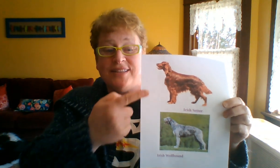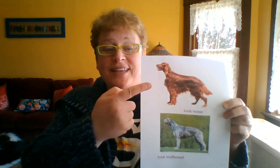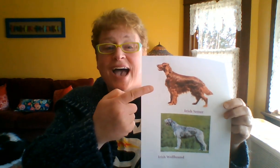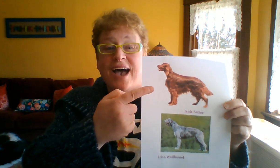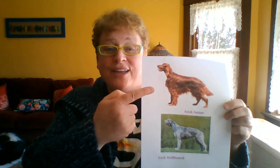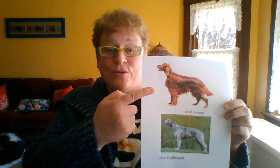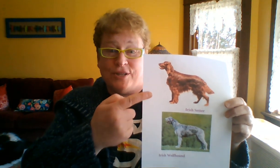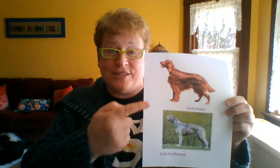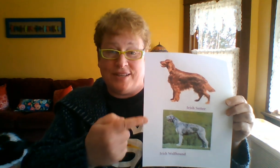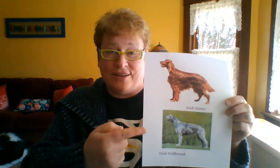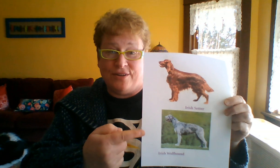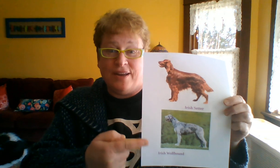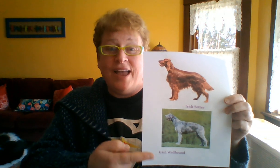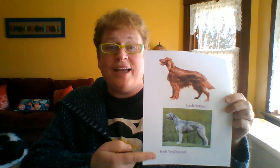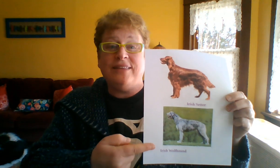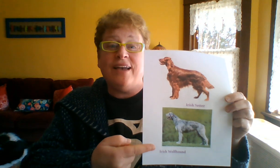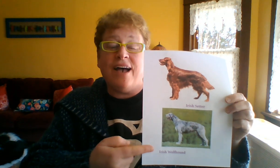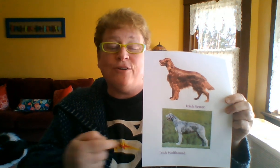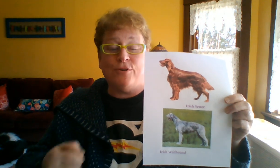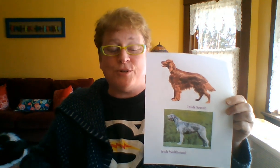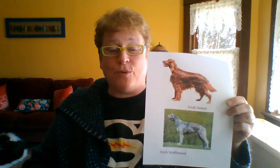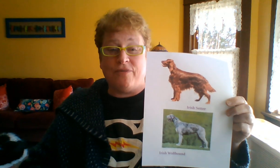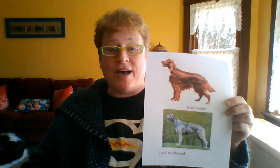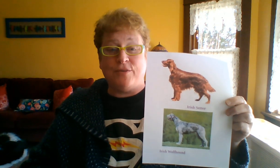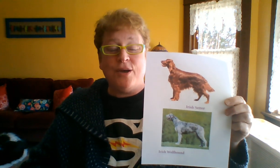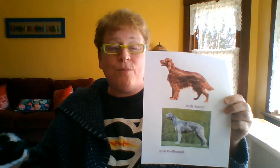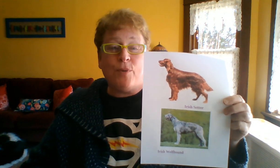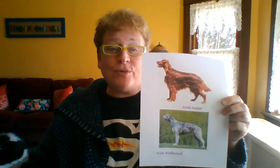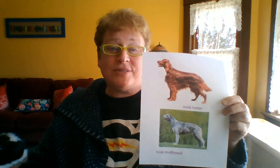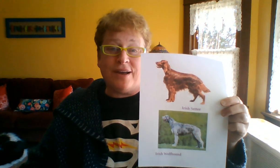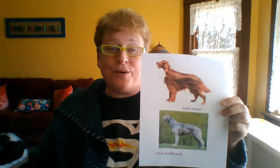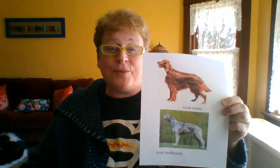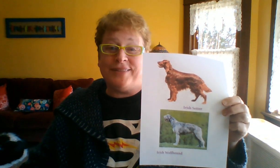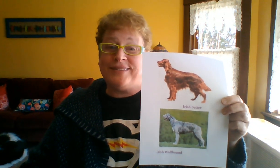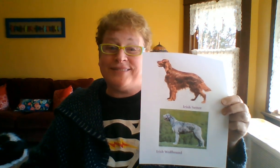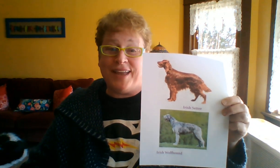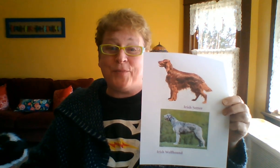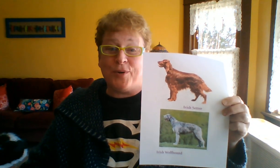the Irish setter and the Irish wolfhound, both start with the same word,